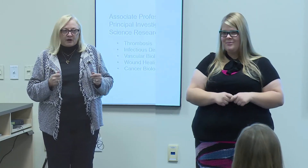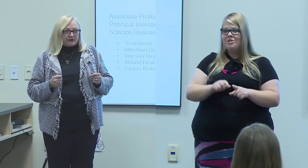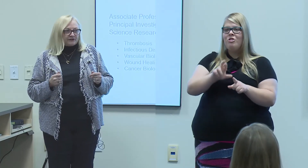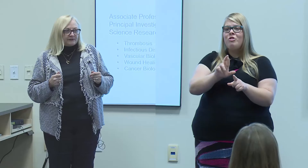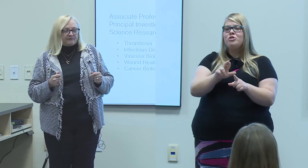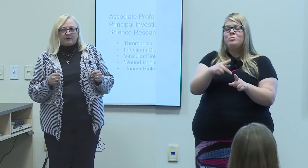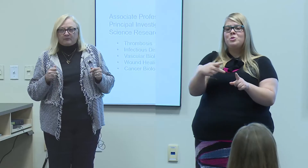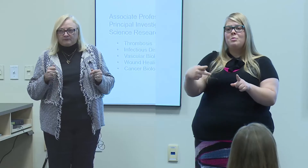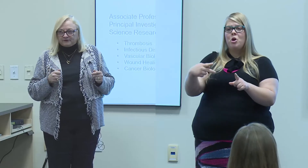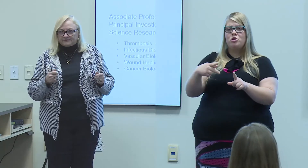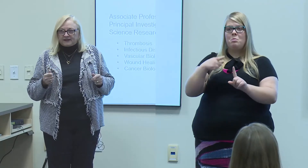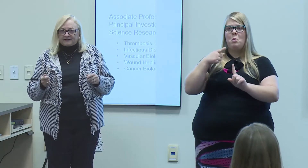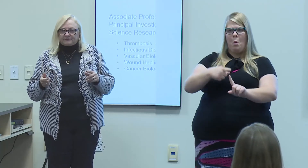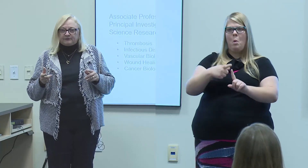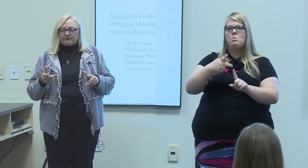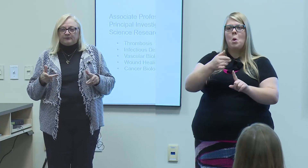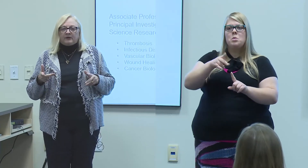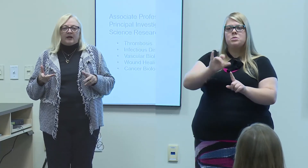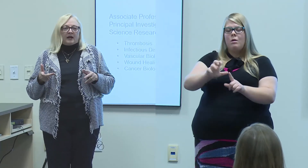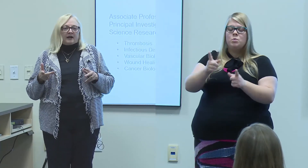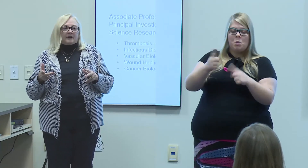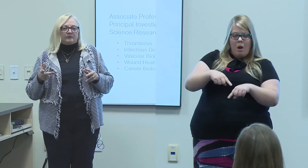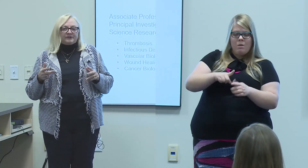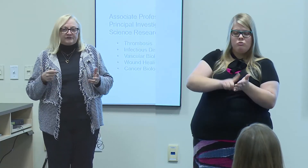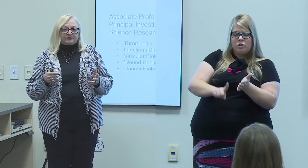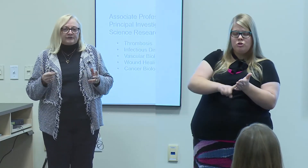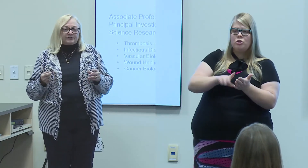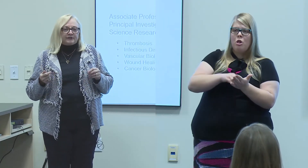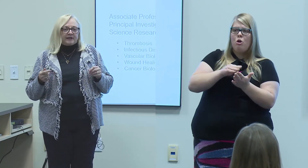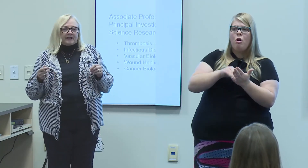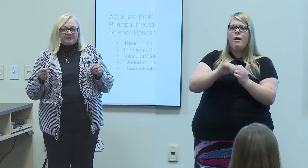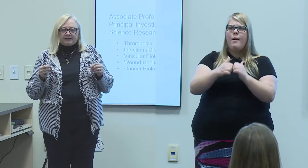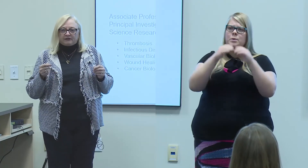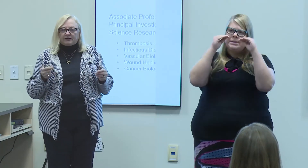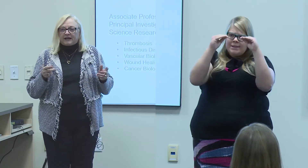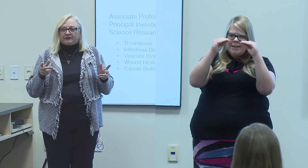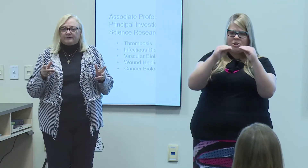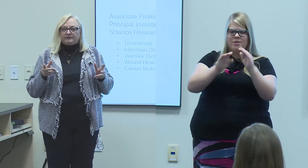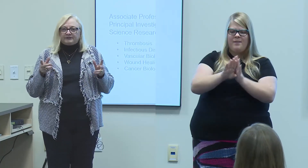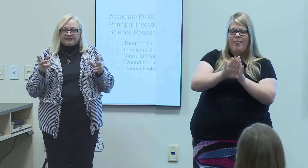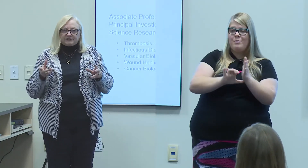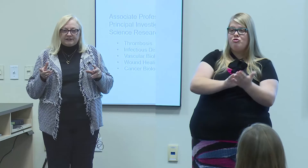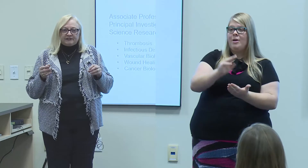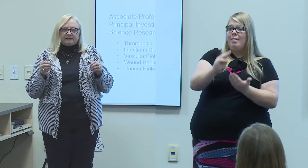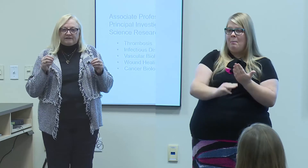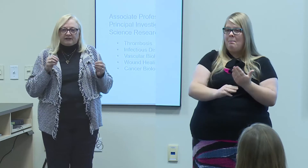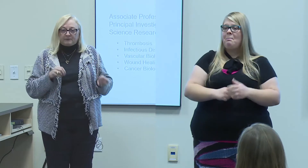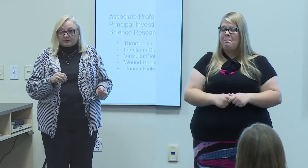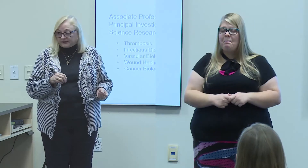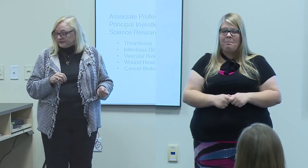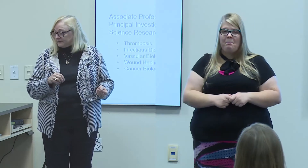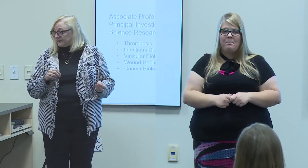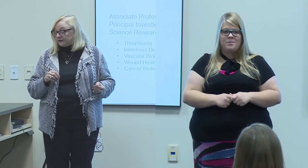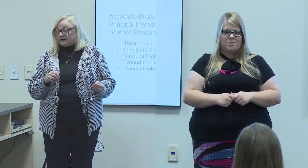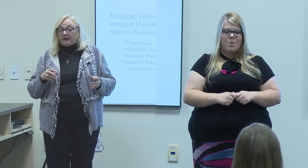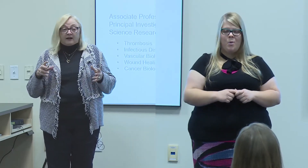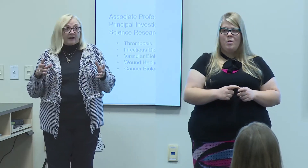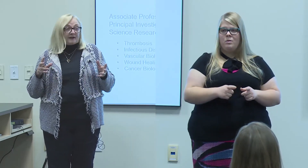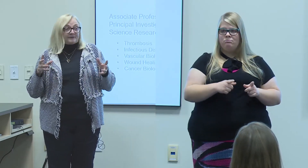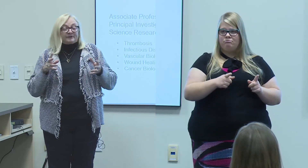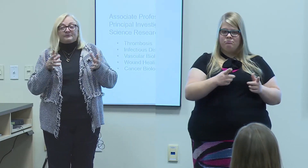Postdoc Partnership for postdocs to do research and learn how to do teaching and develop curriculum